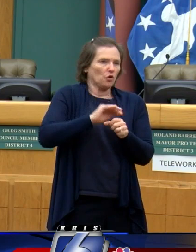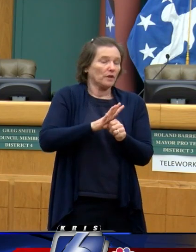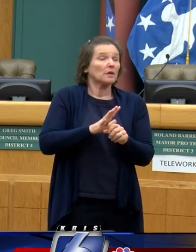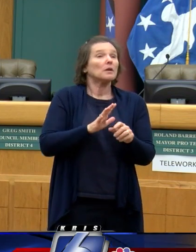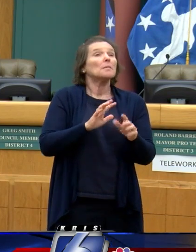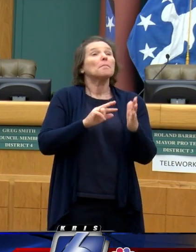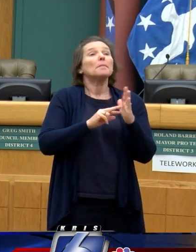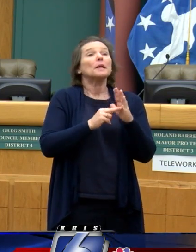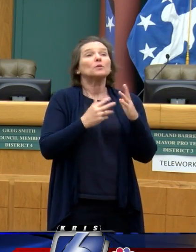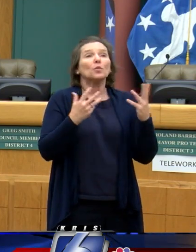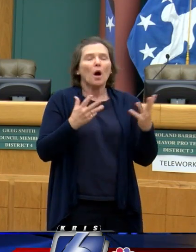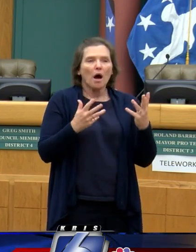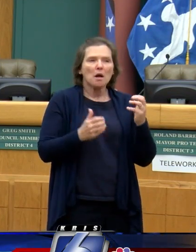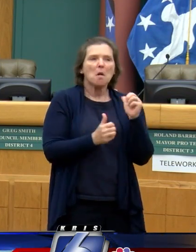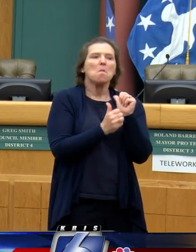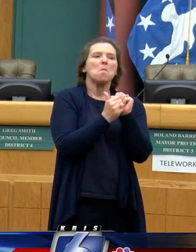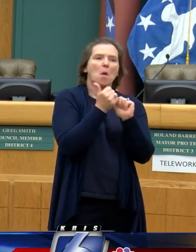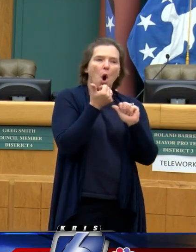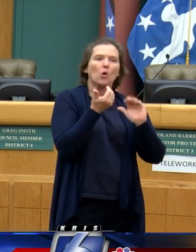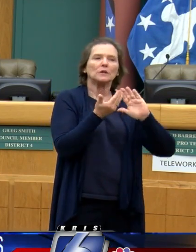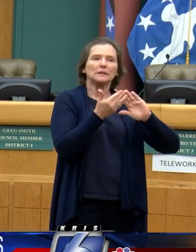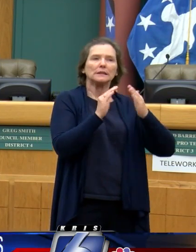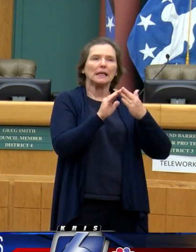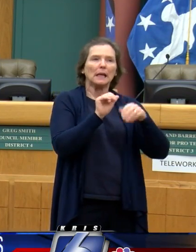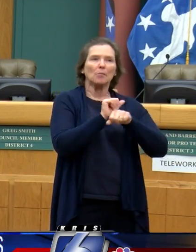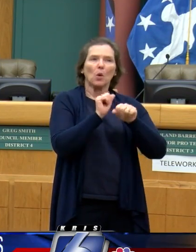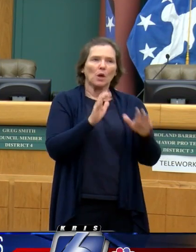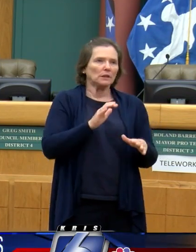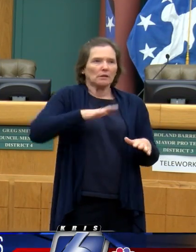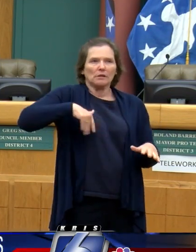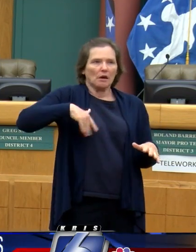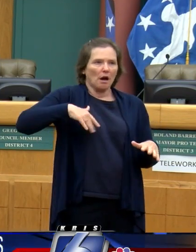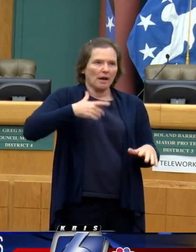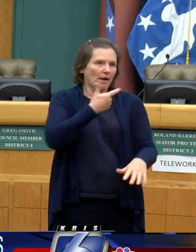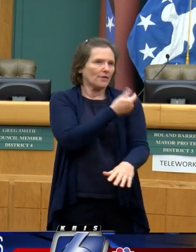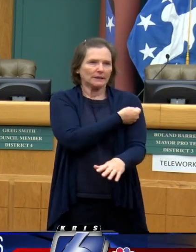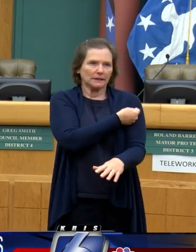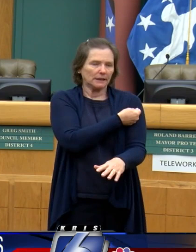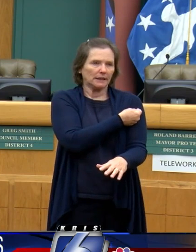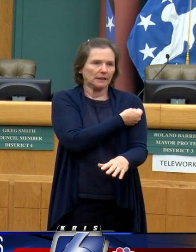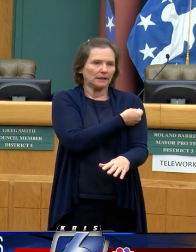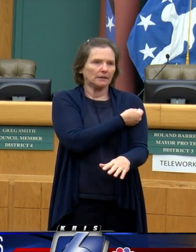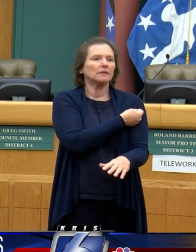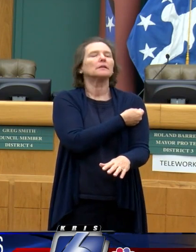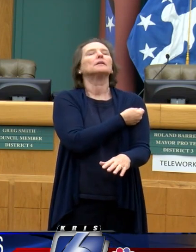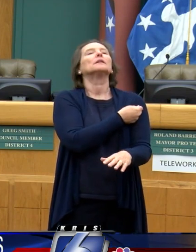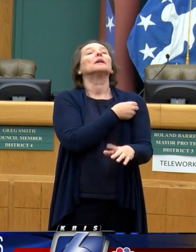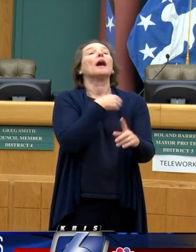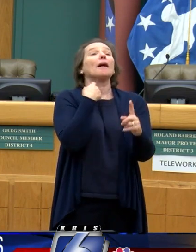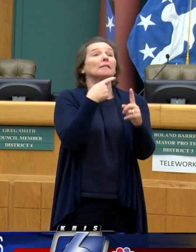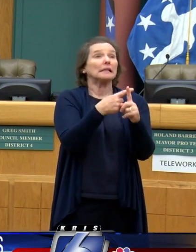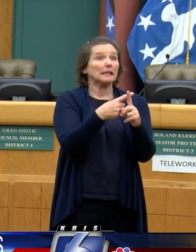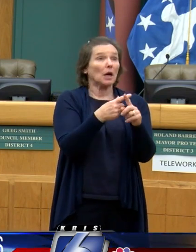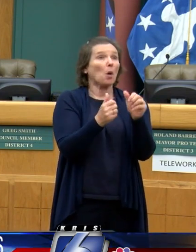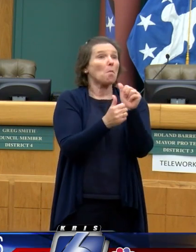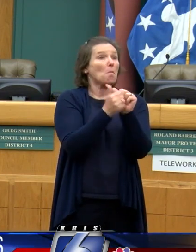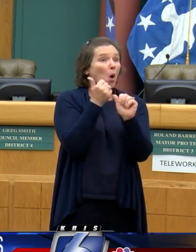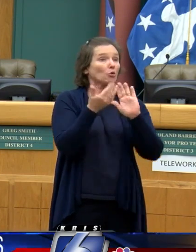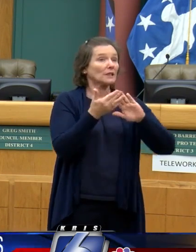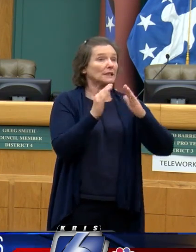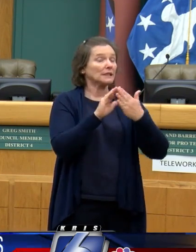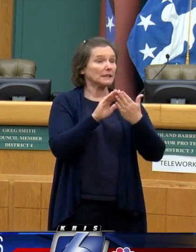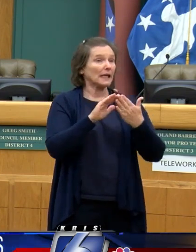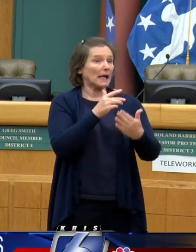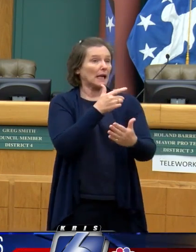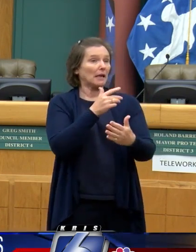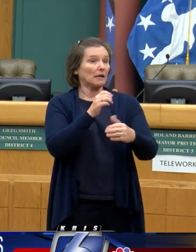employees are eligible and have been vaccinated, I am going to keep the mask requirement in place so that employees